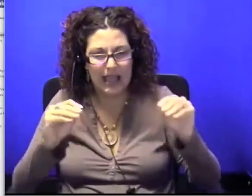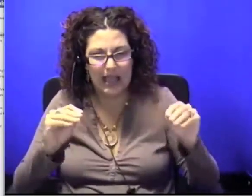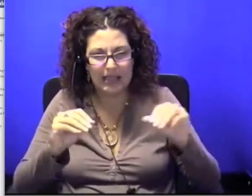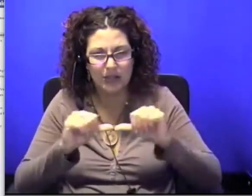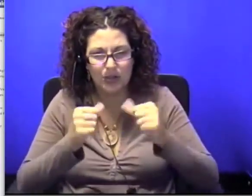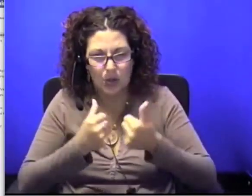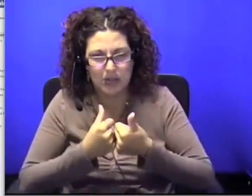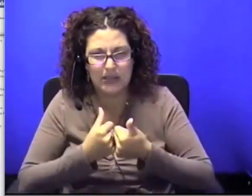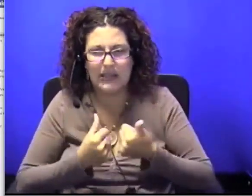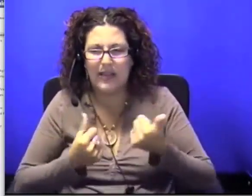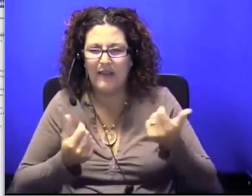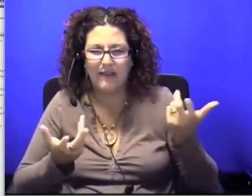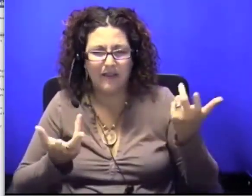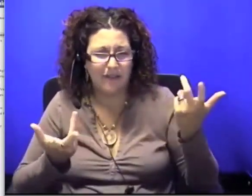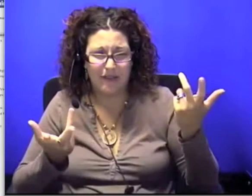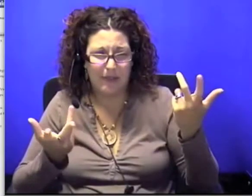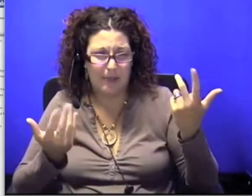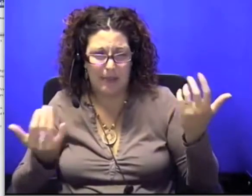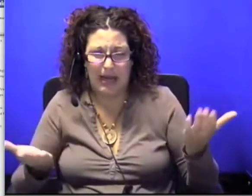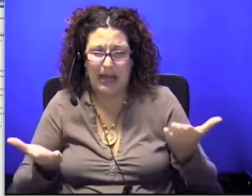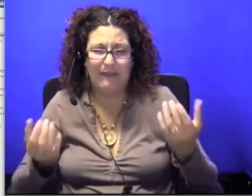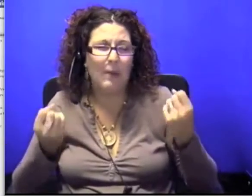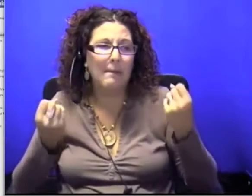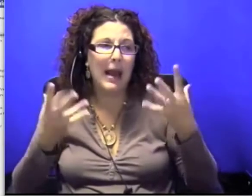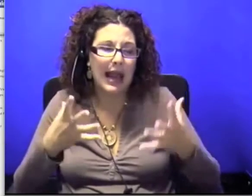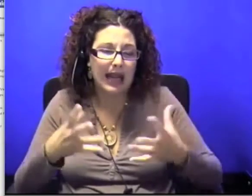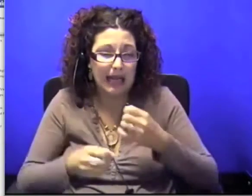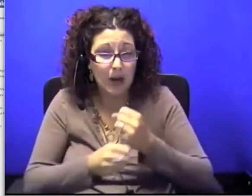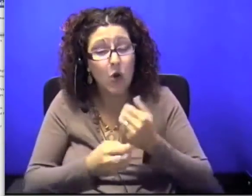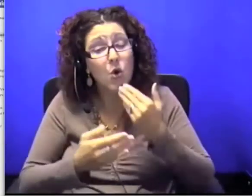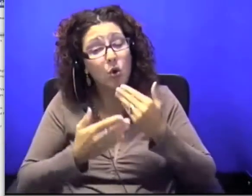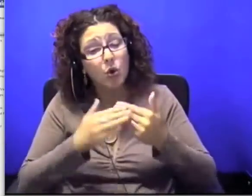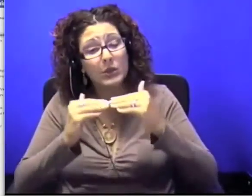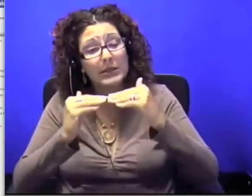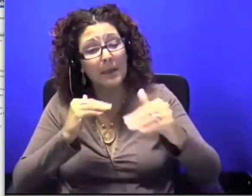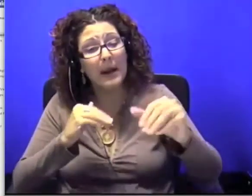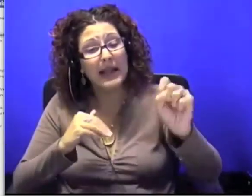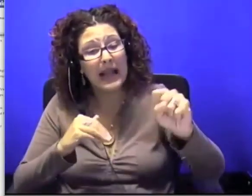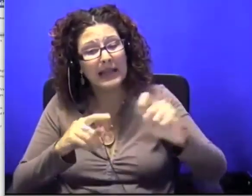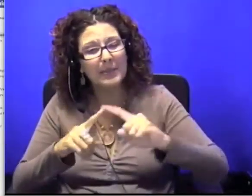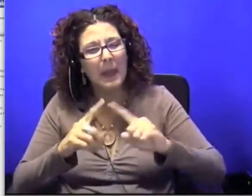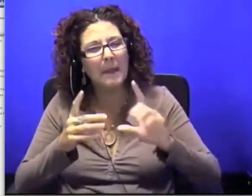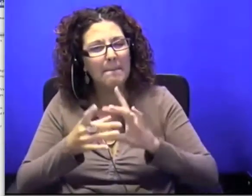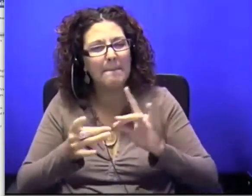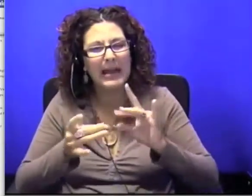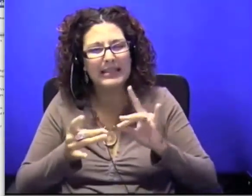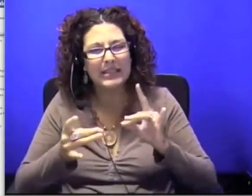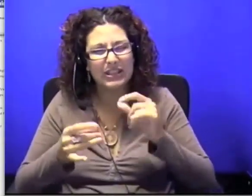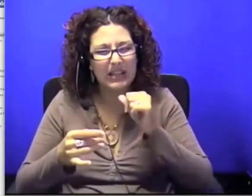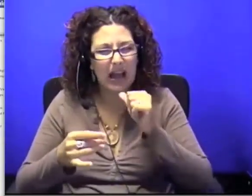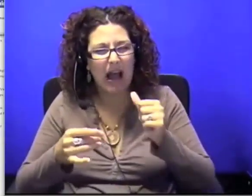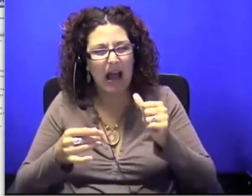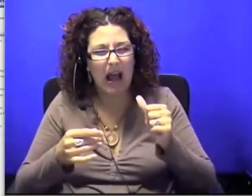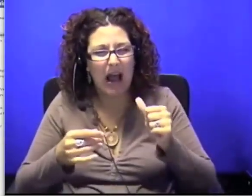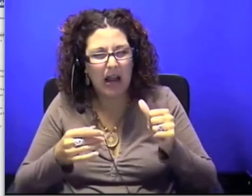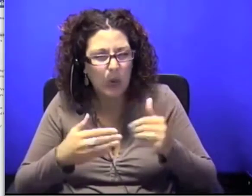Sales Association, they've been around for years. Yes, they've got good stability, but the message is not hot.